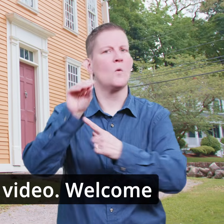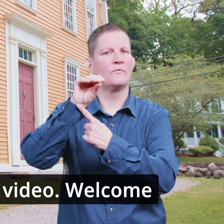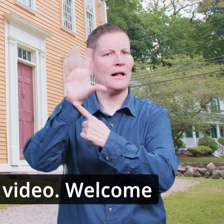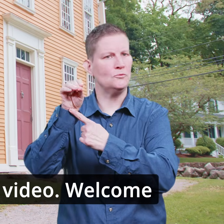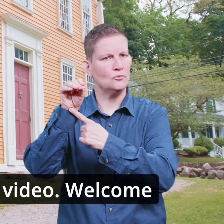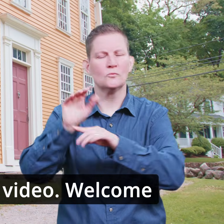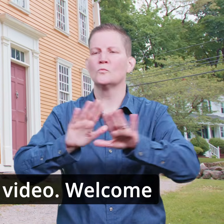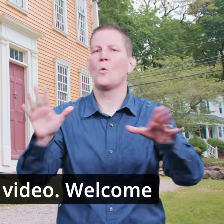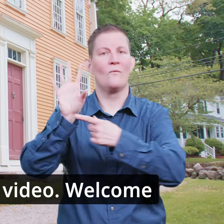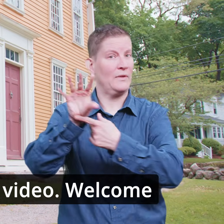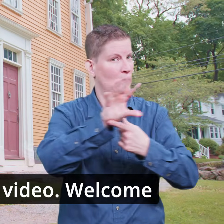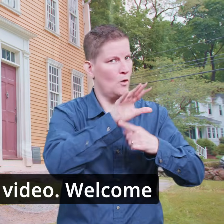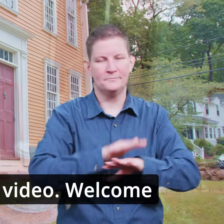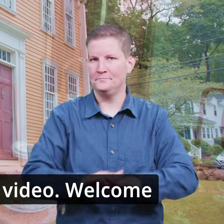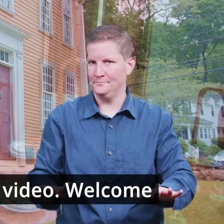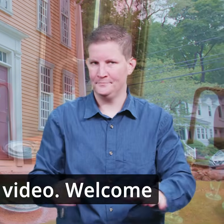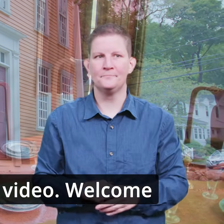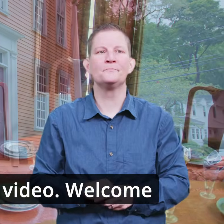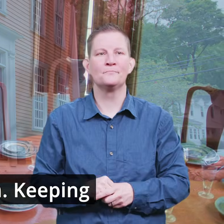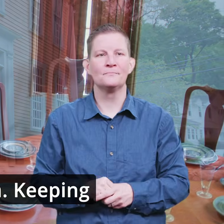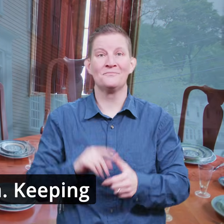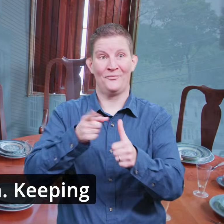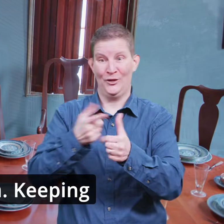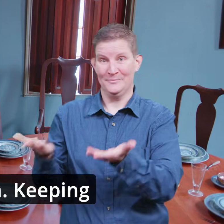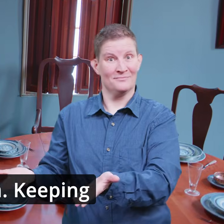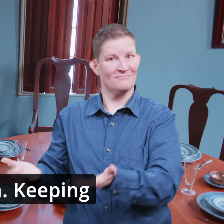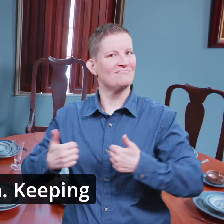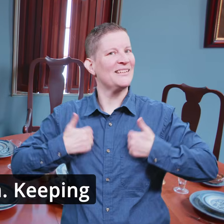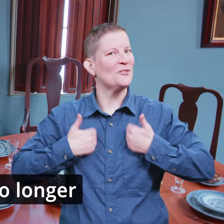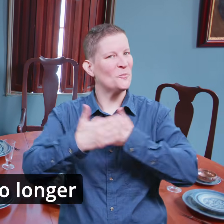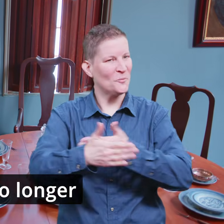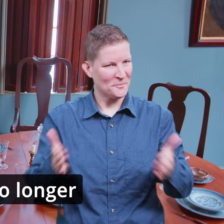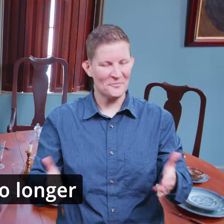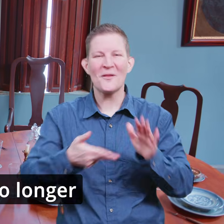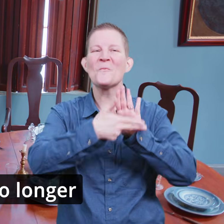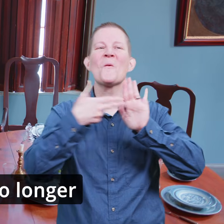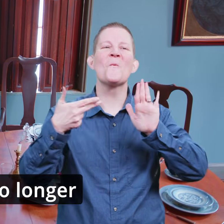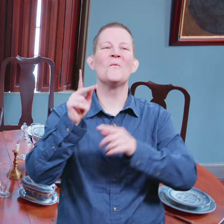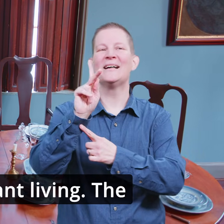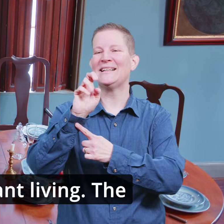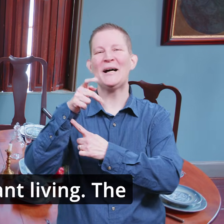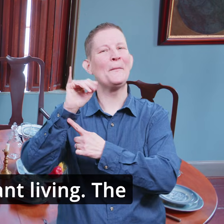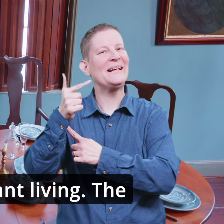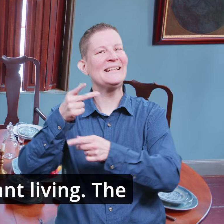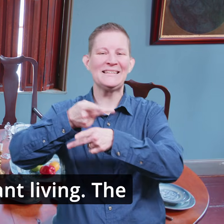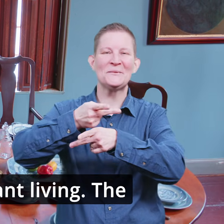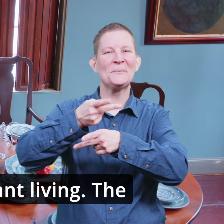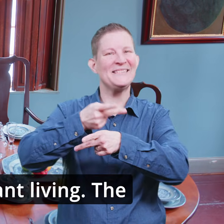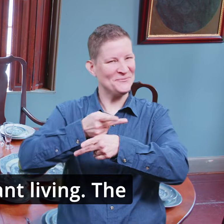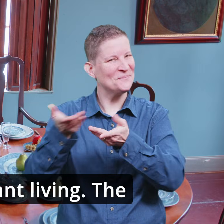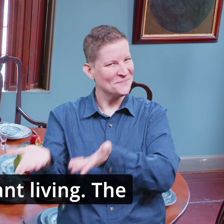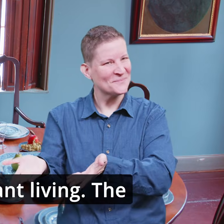but no flash and no video. Welcome to the keeping room. Keeping is an old term we no longer use, which probably